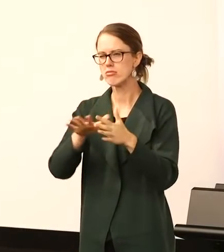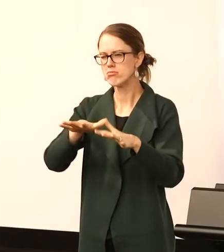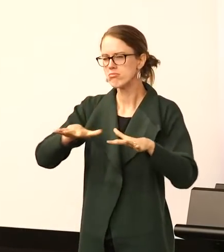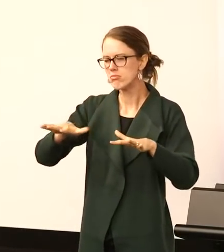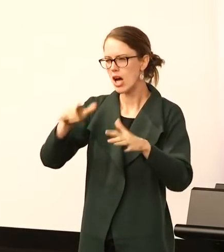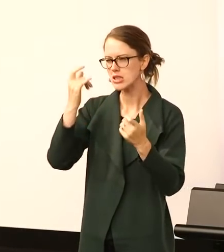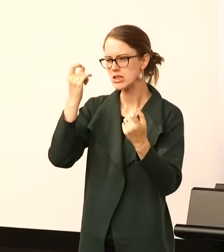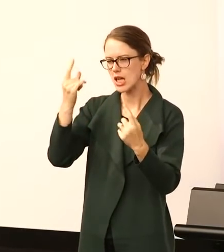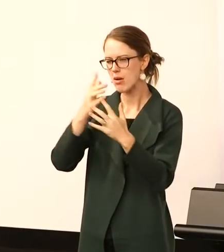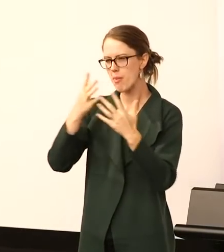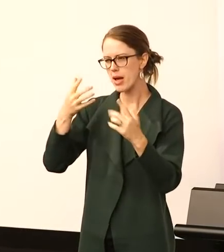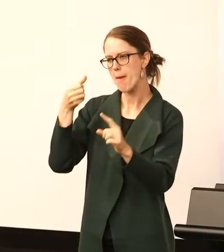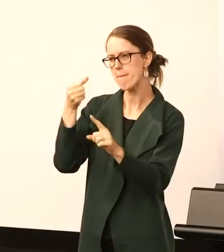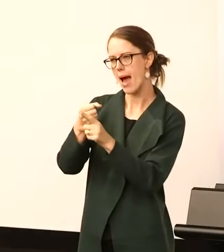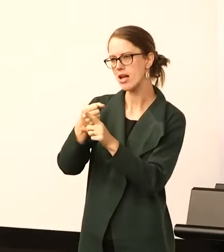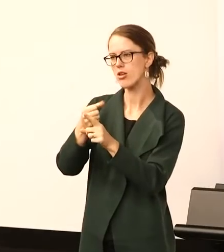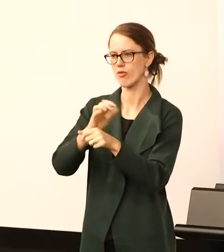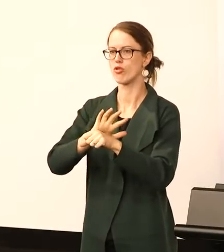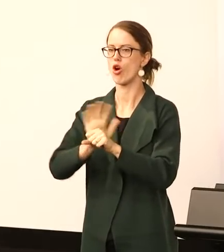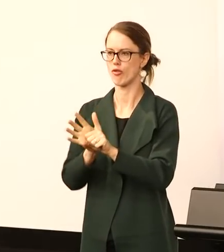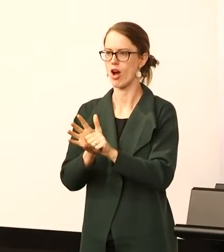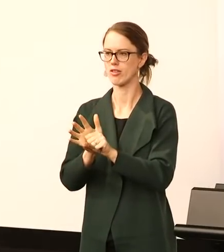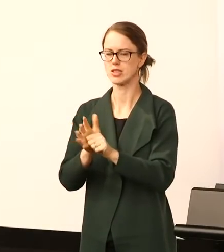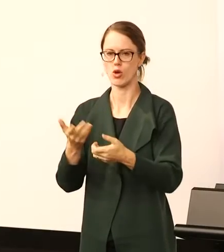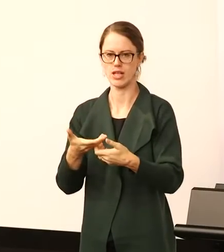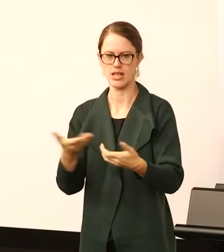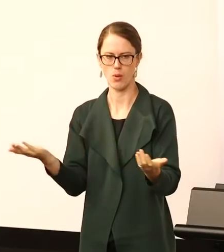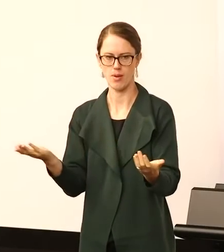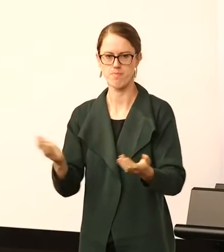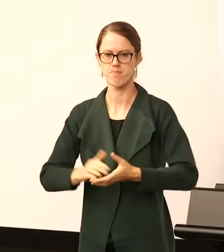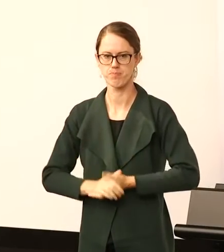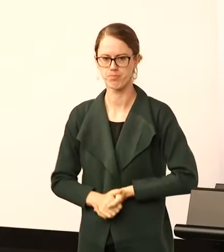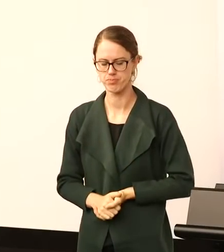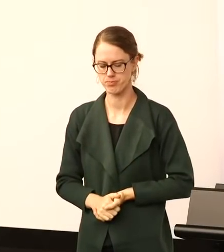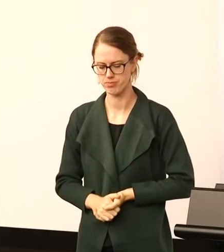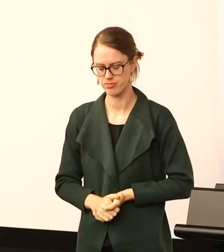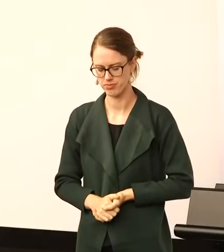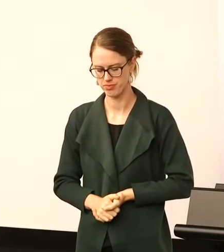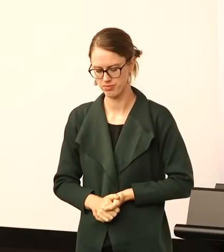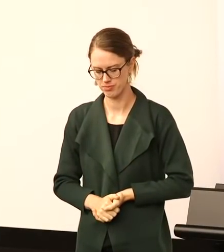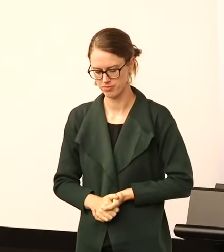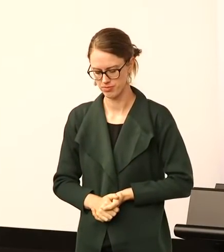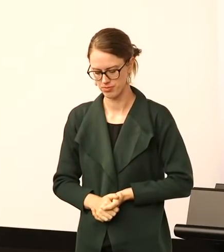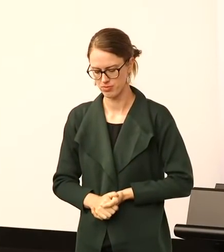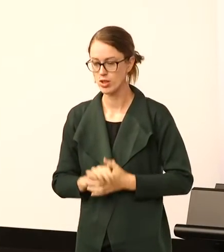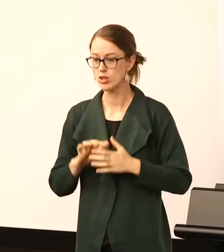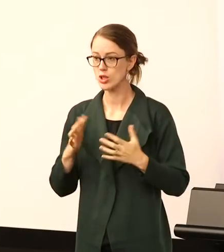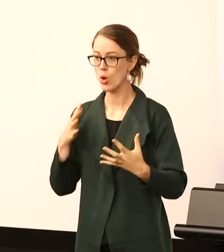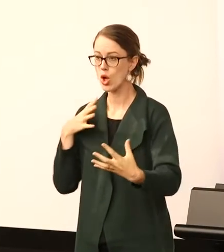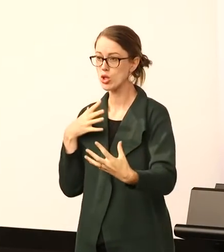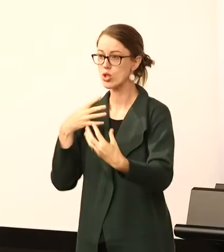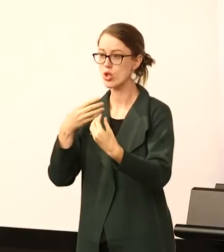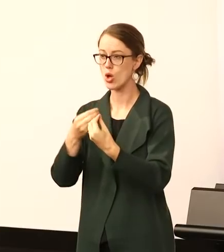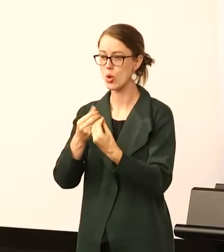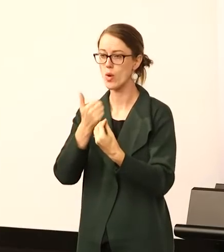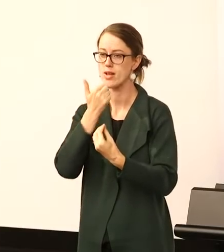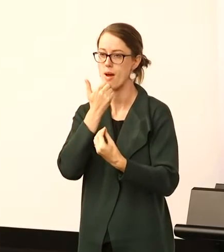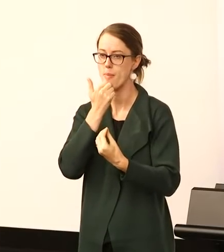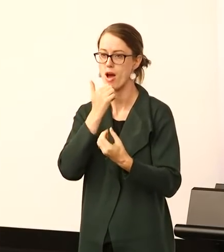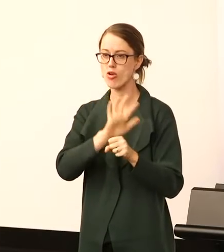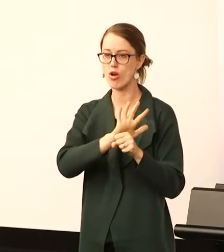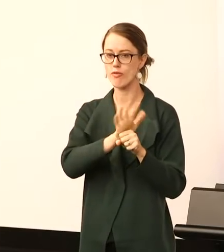of the full impact of this condition on our health and wellbeing in New Zealand. This means our total number